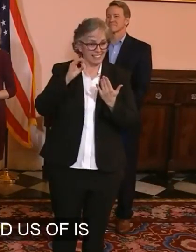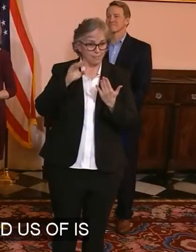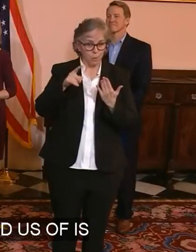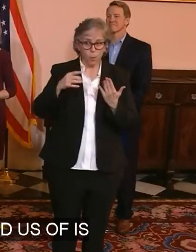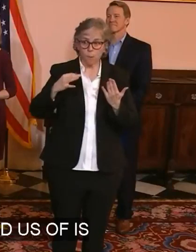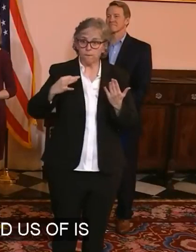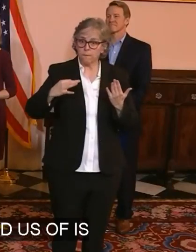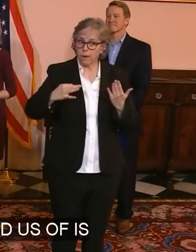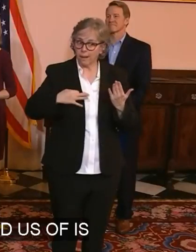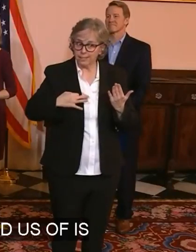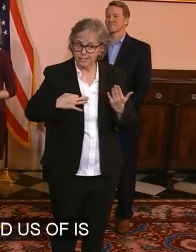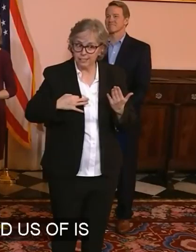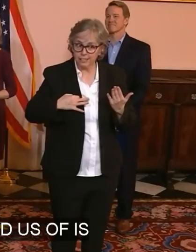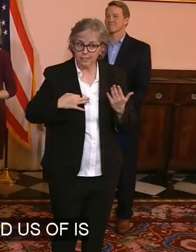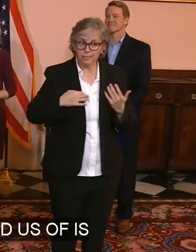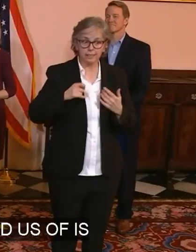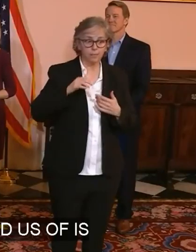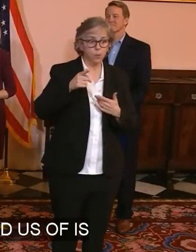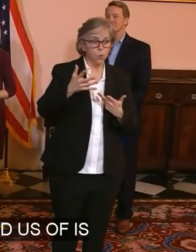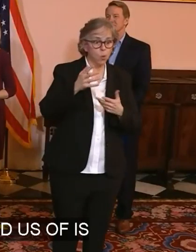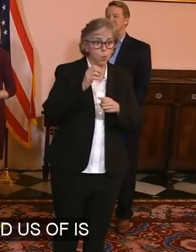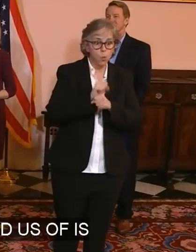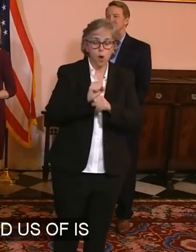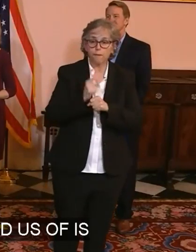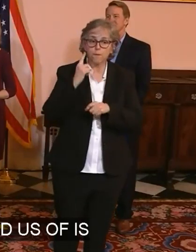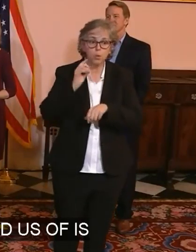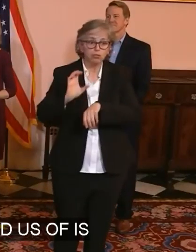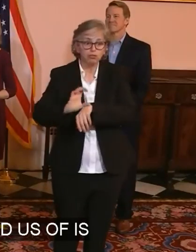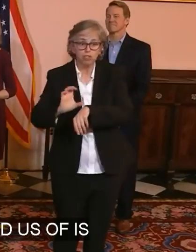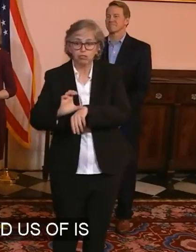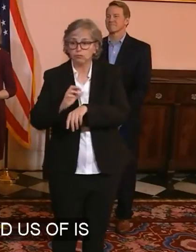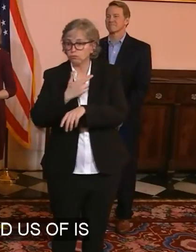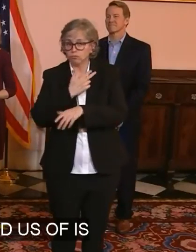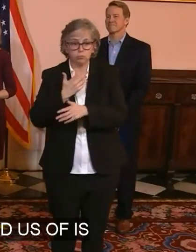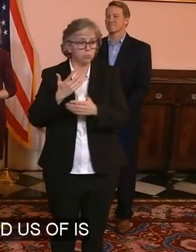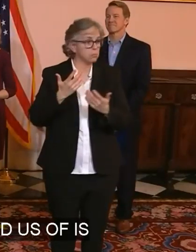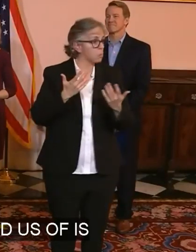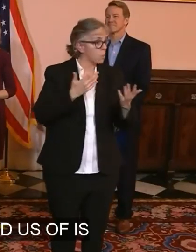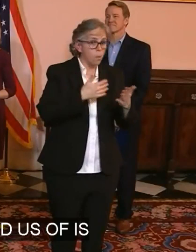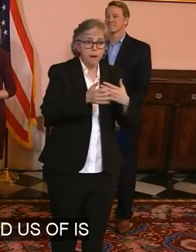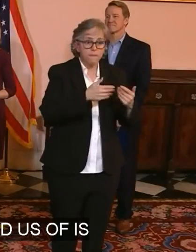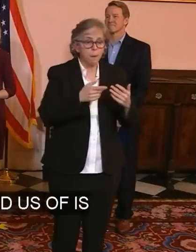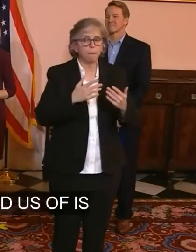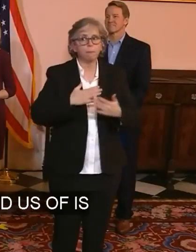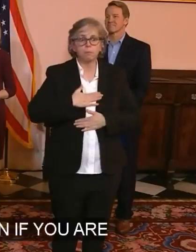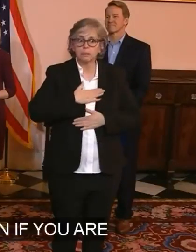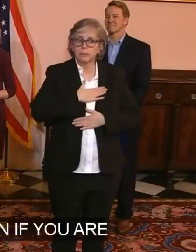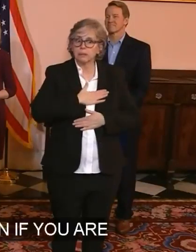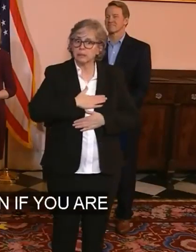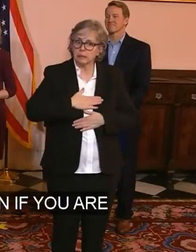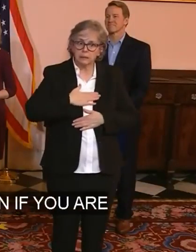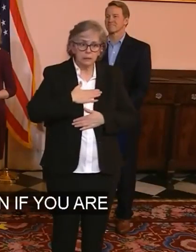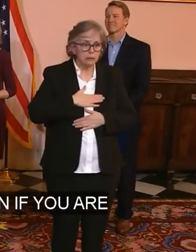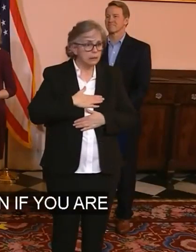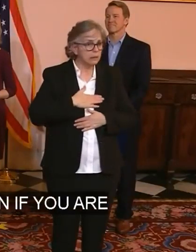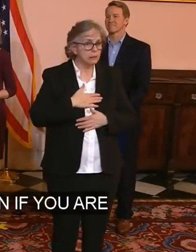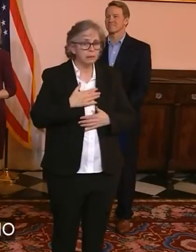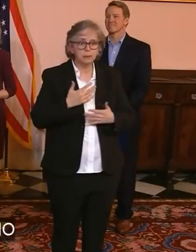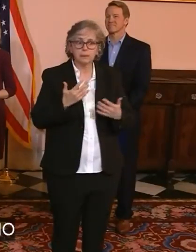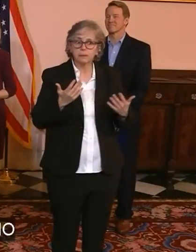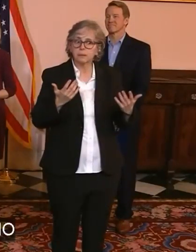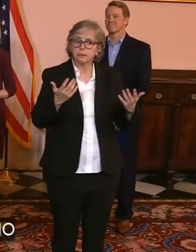even if you're doing the Lord's work, you're doing important things, please observe the no congregating